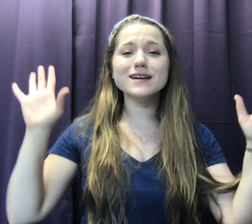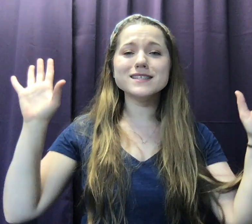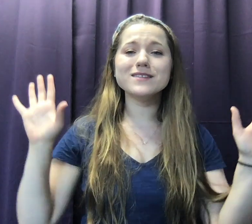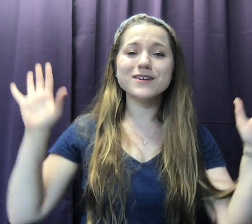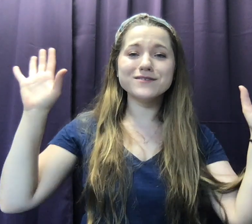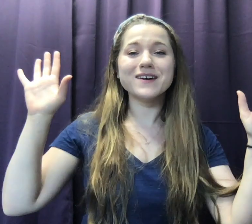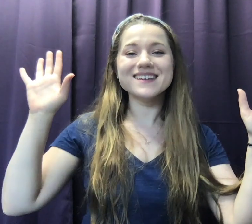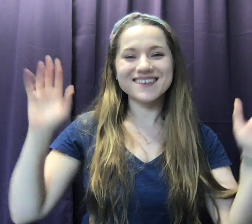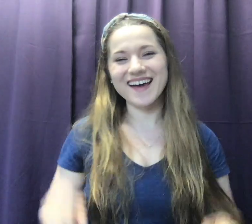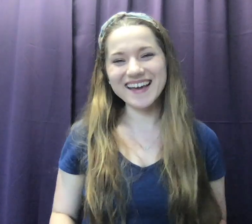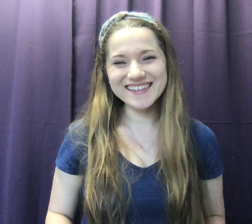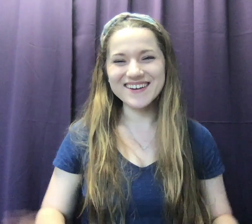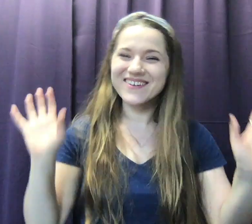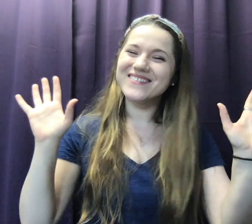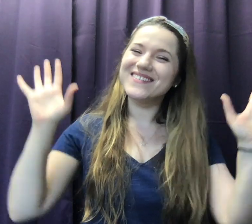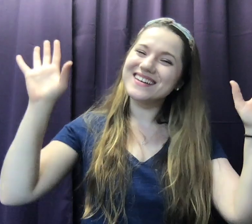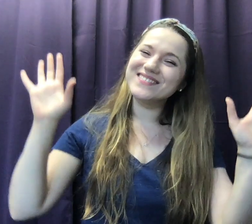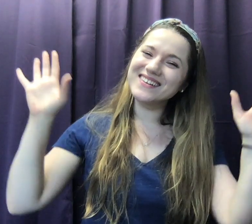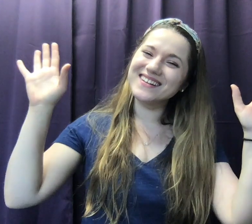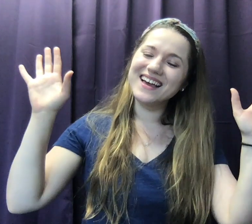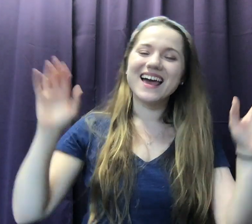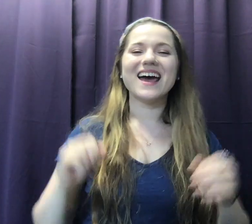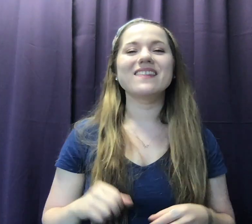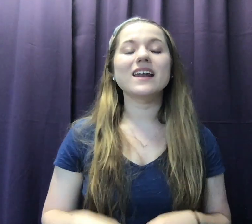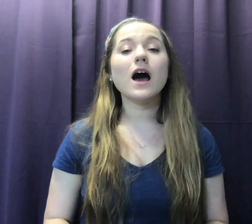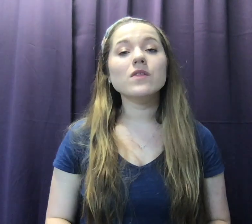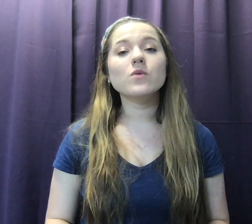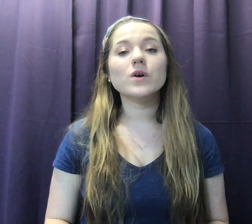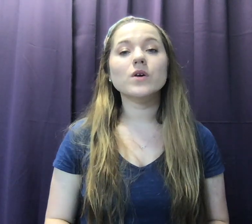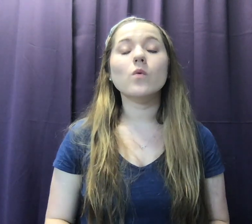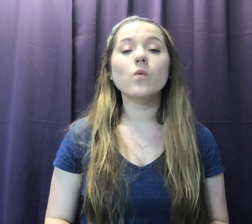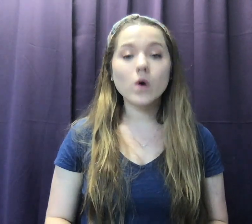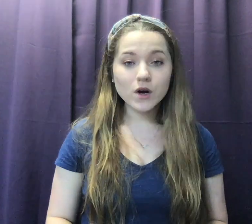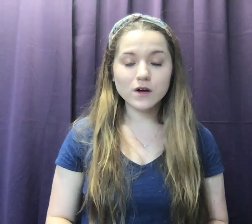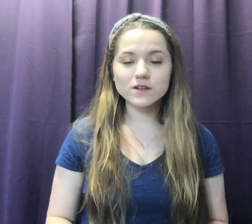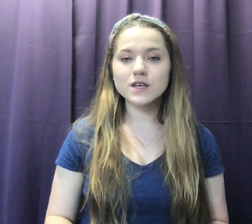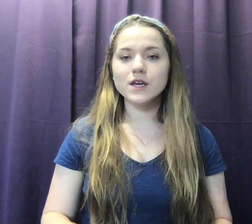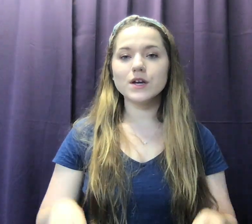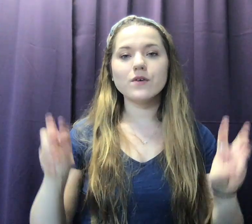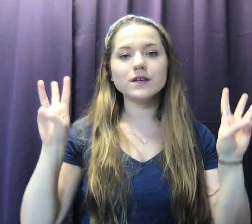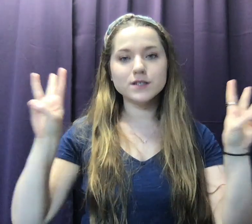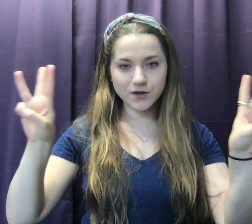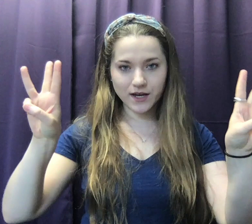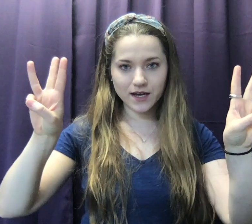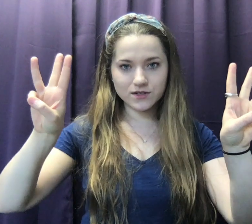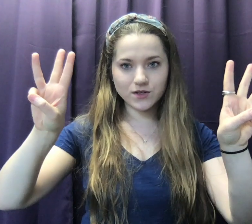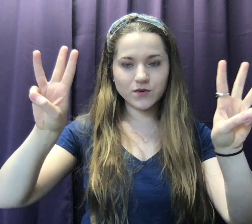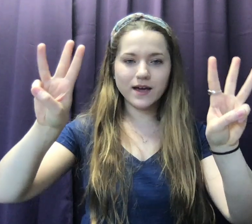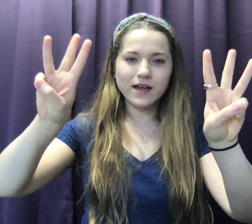raising the roof twice, okay? So wonderful. And then on the word world, you're going to create two, it kind of looks